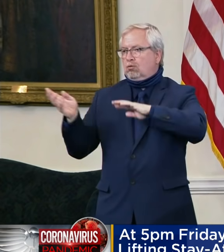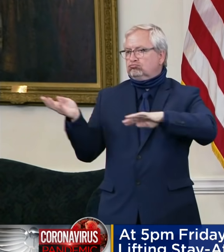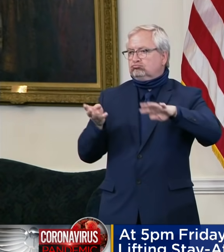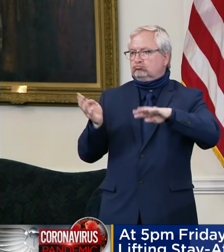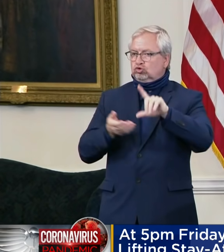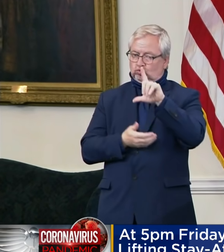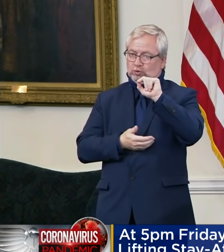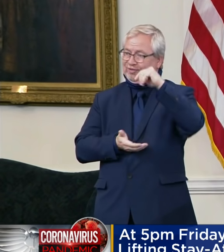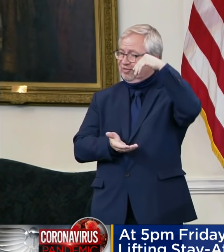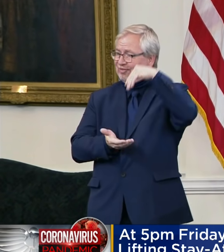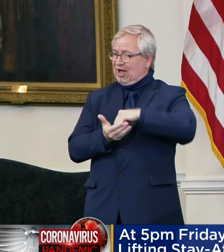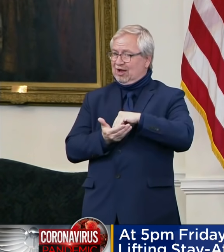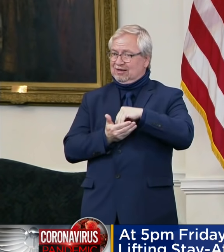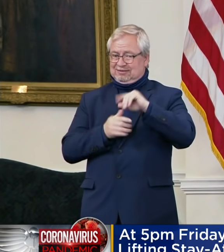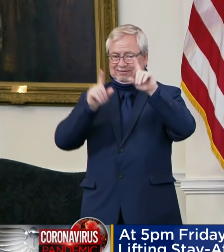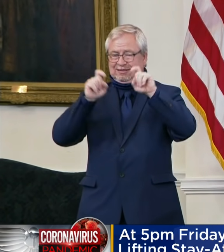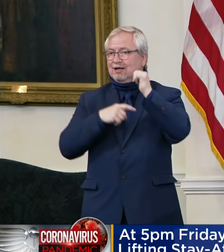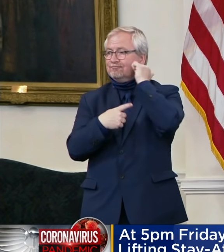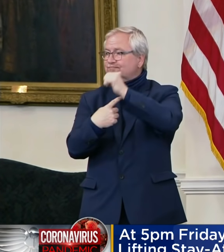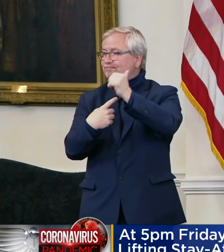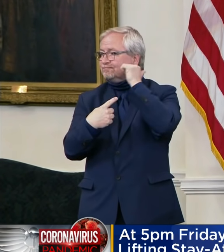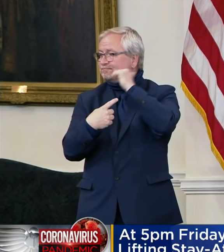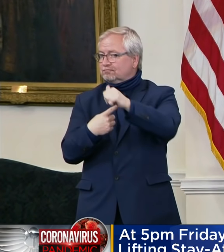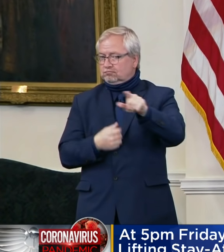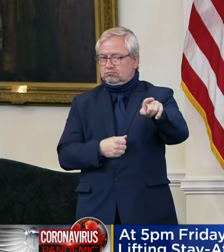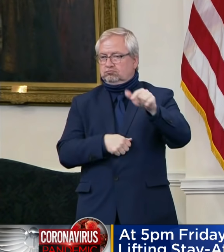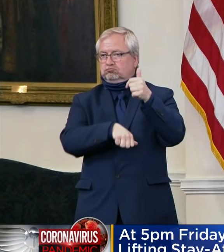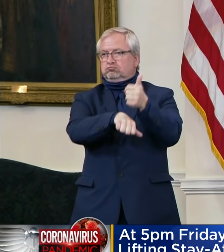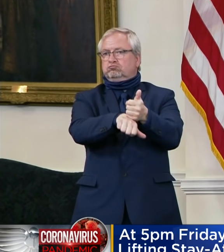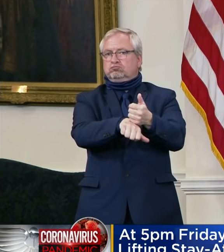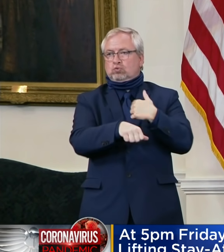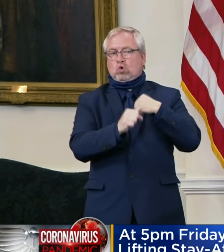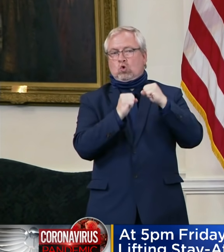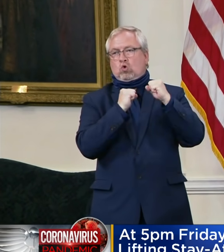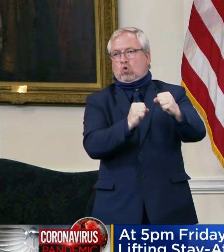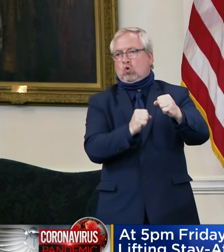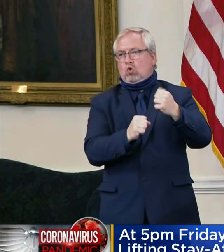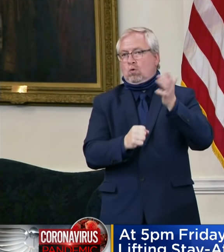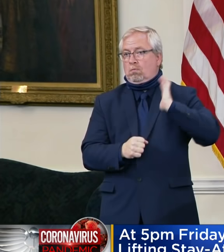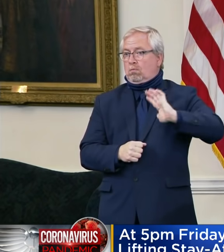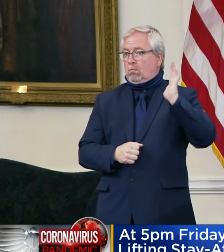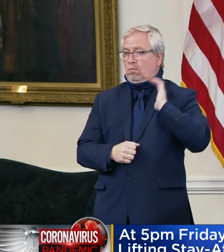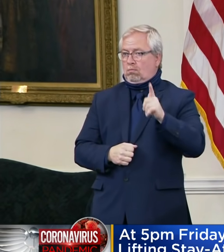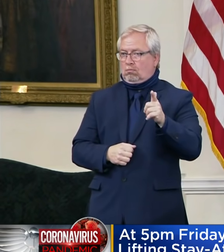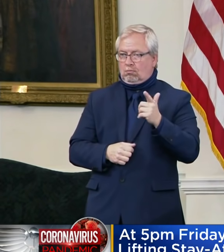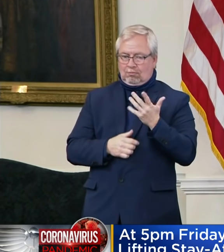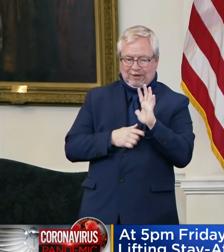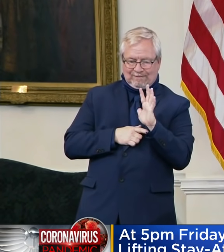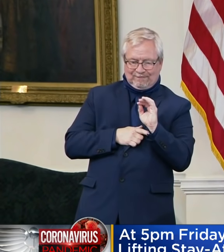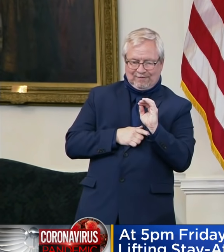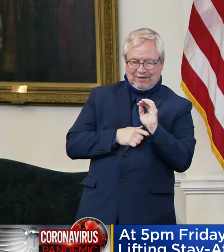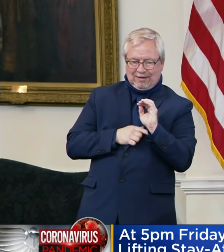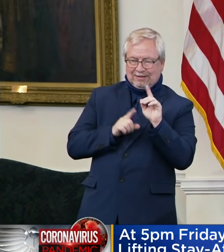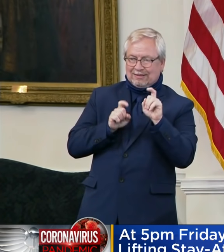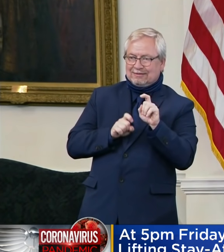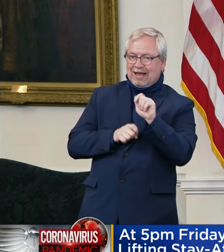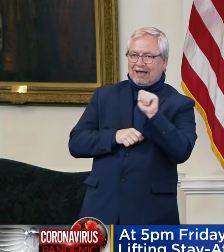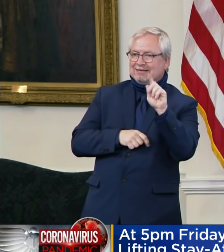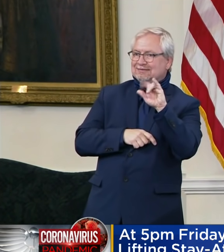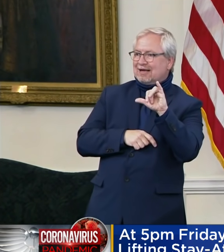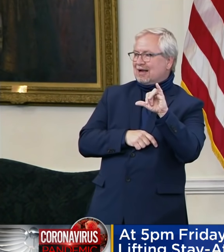from 50 tests a day to 8,000 some now. Our initial goal was 10,000, which we should be very shortly.